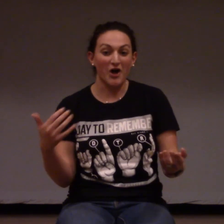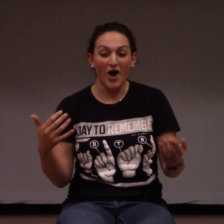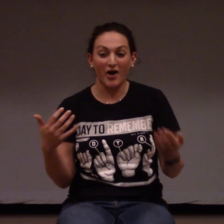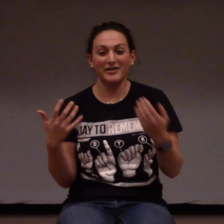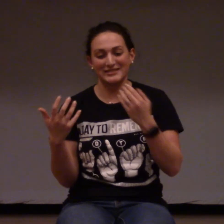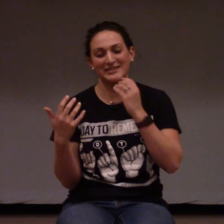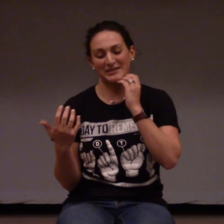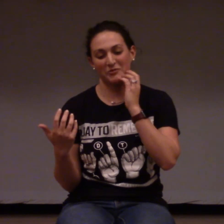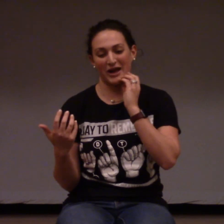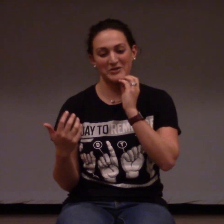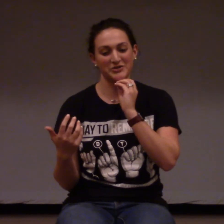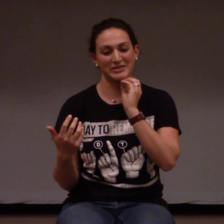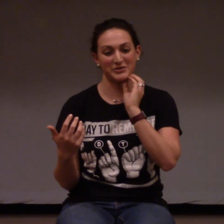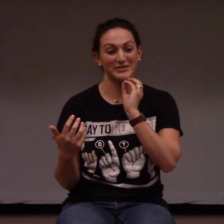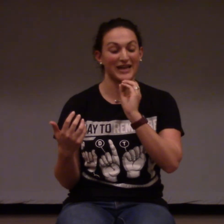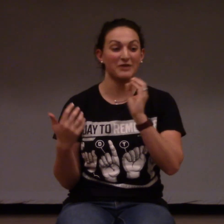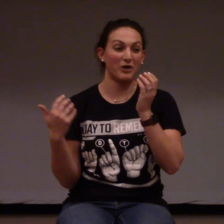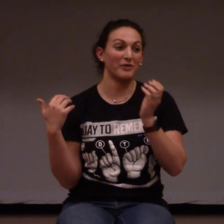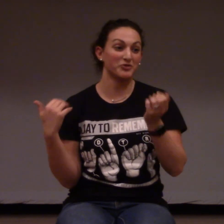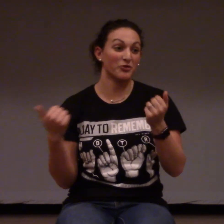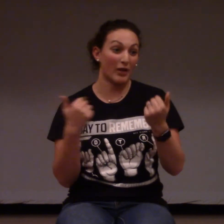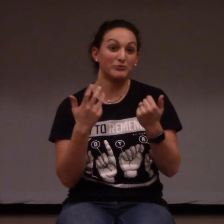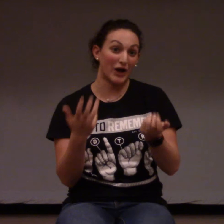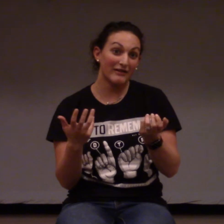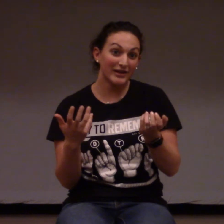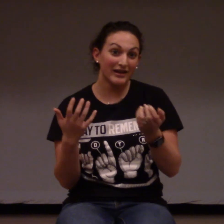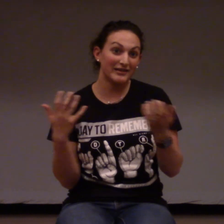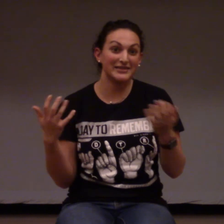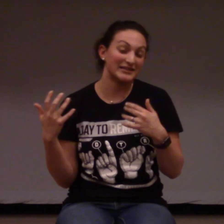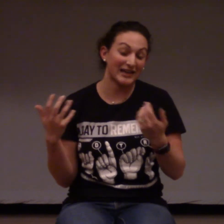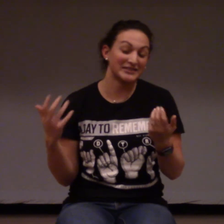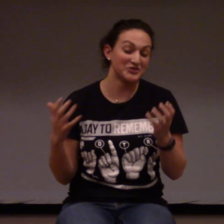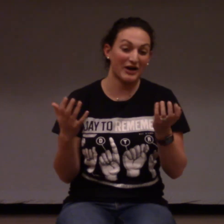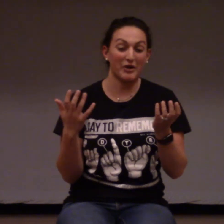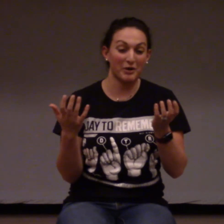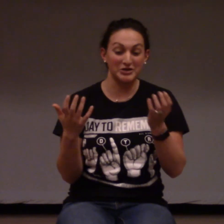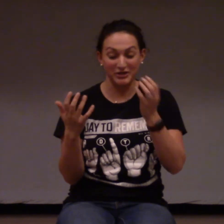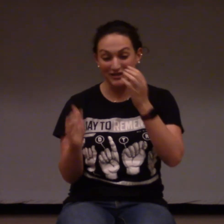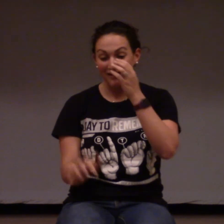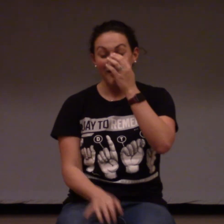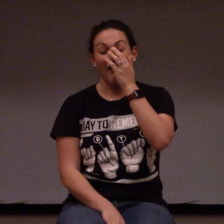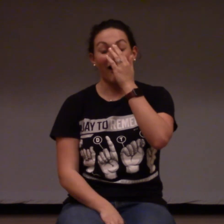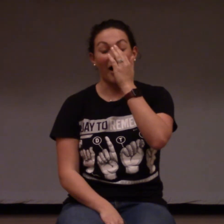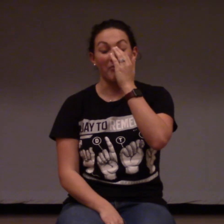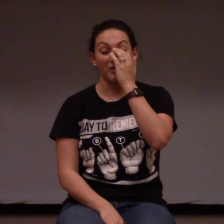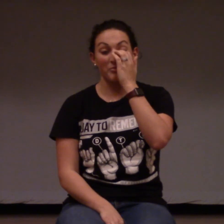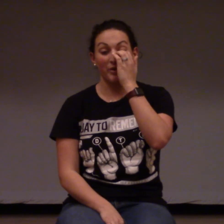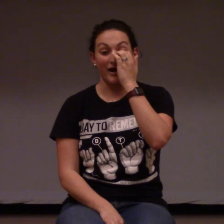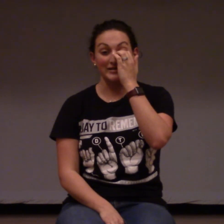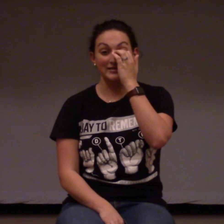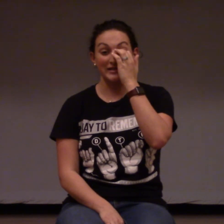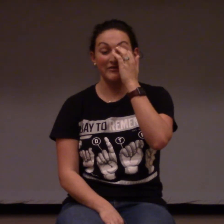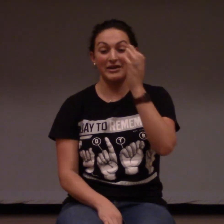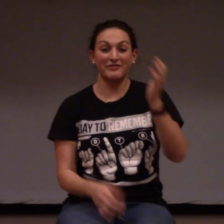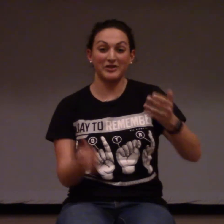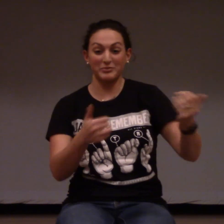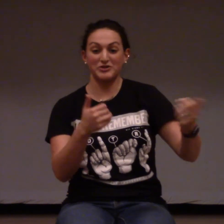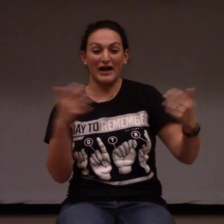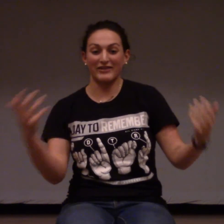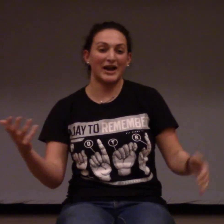car because what I usually do is sign while I'm driving. It's like texting and driving. I probably shouldn't. But even if he'll be driving and I'll be